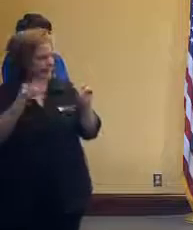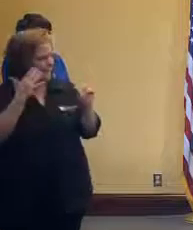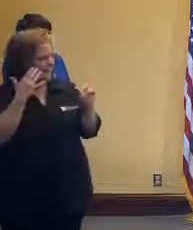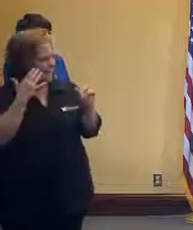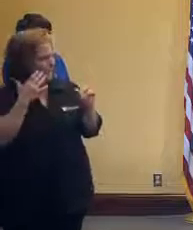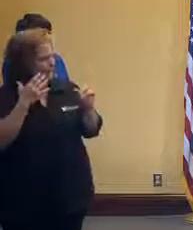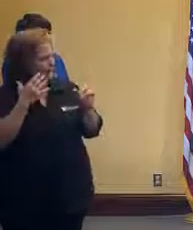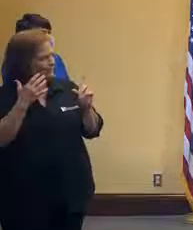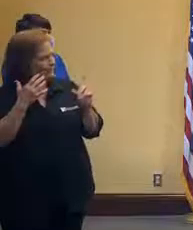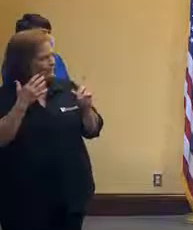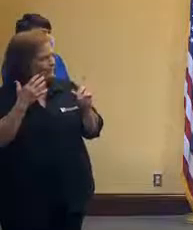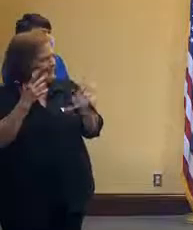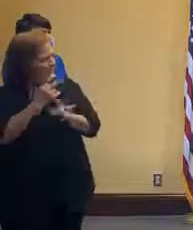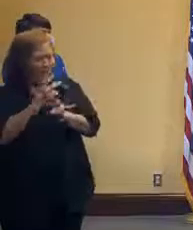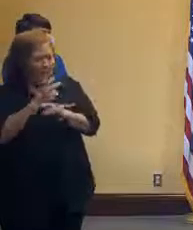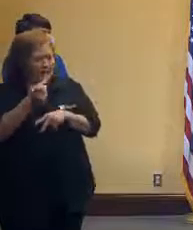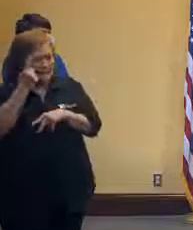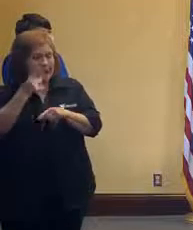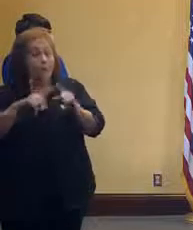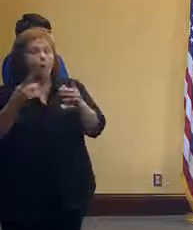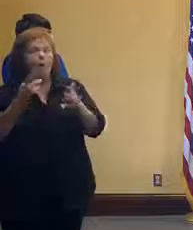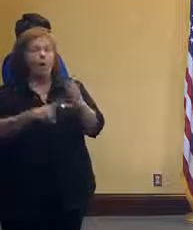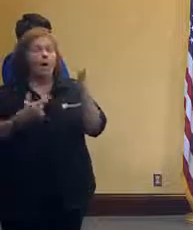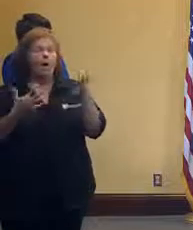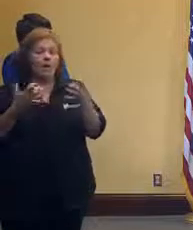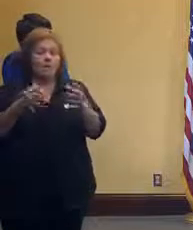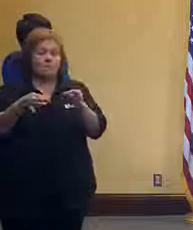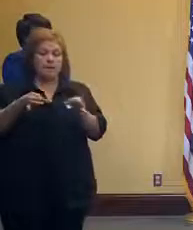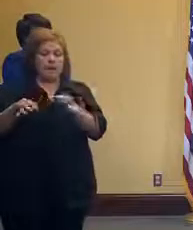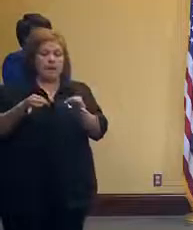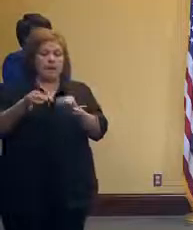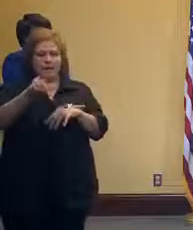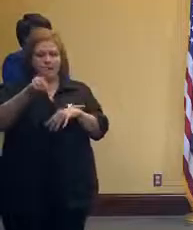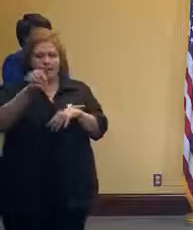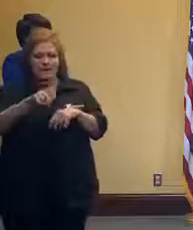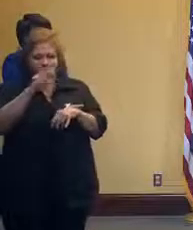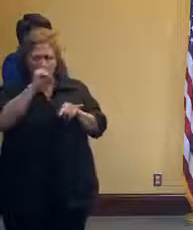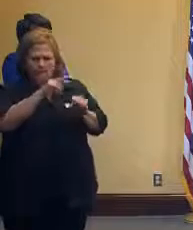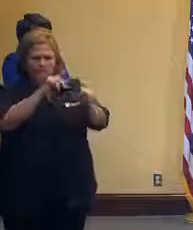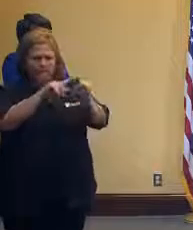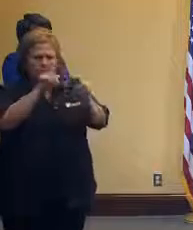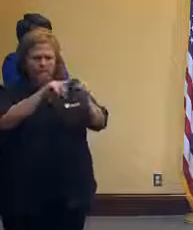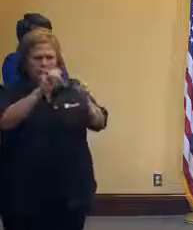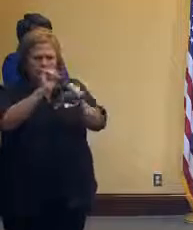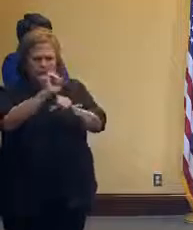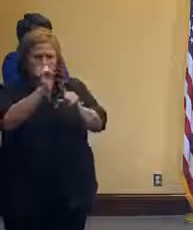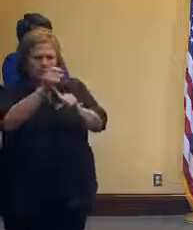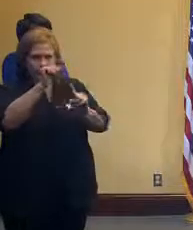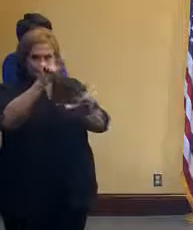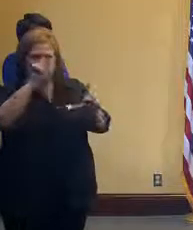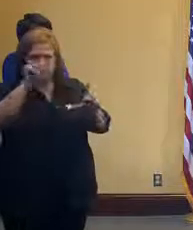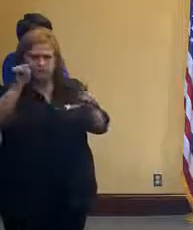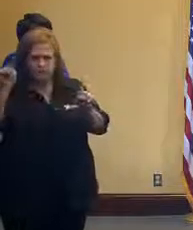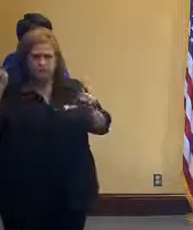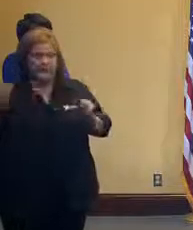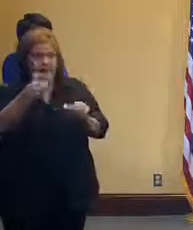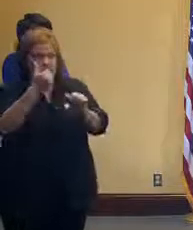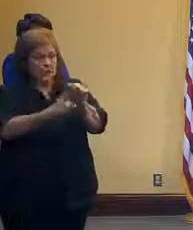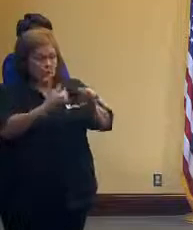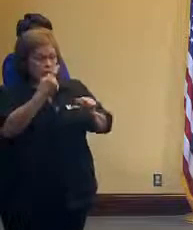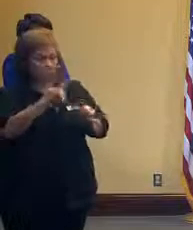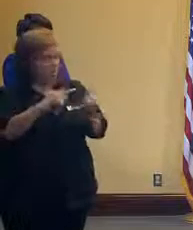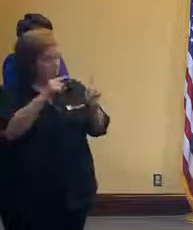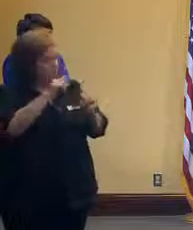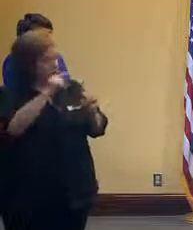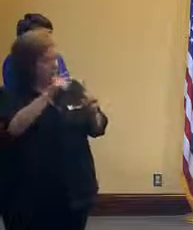full. Basically, what I wanted to articulate here is you have to look at all the various scenarios through the world. And what these scenarios